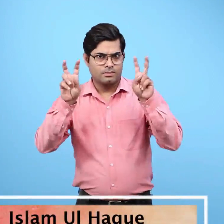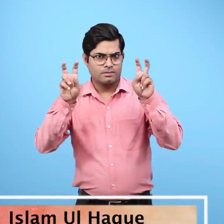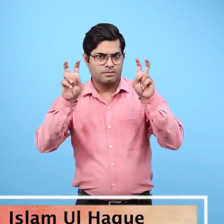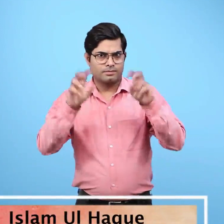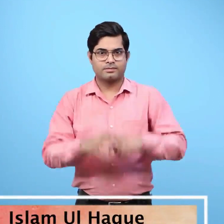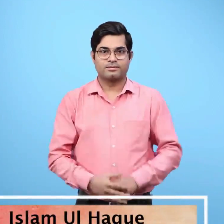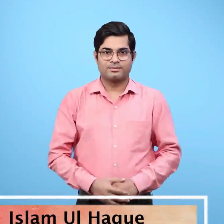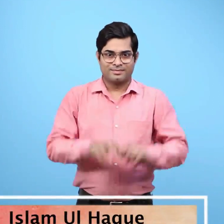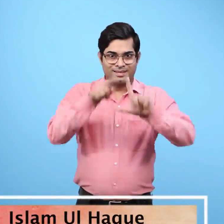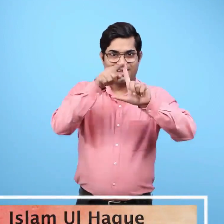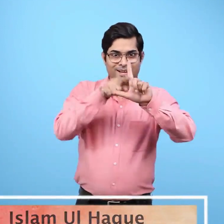Angle tester.